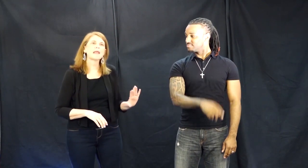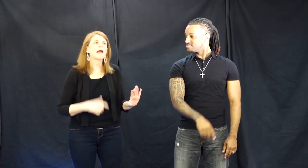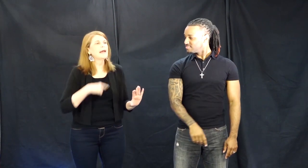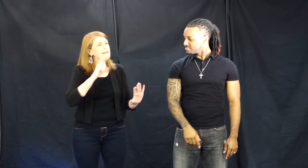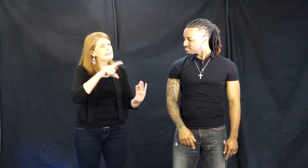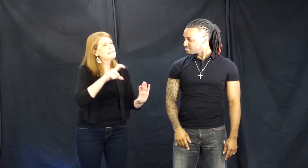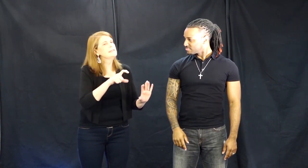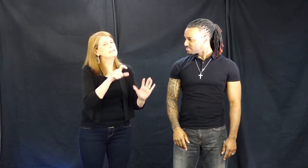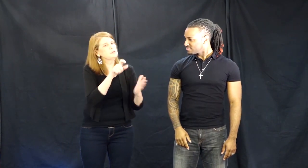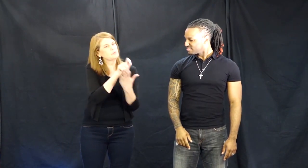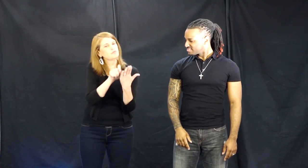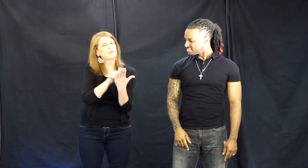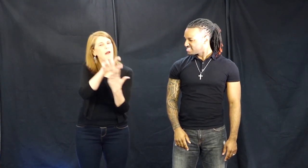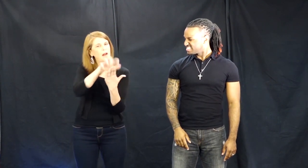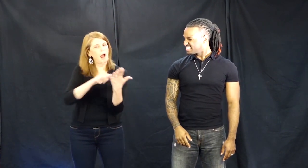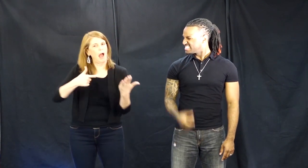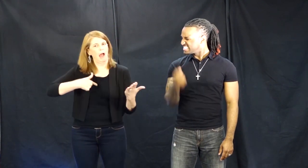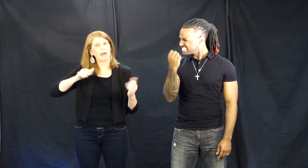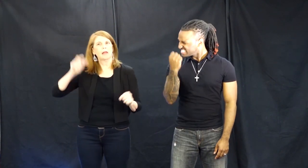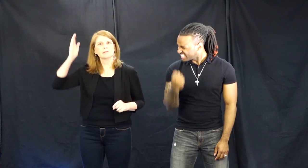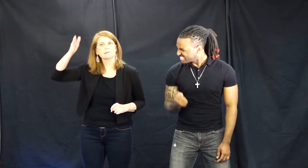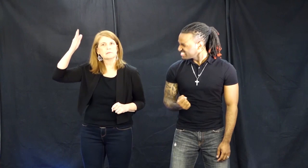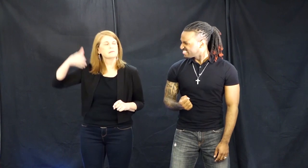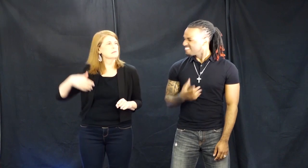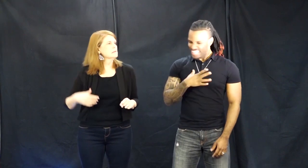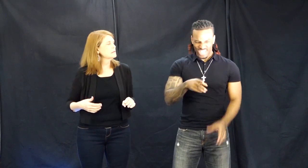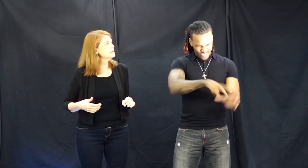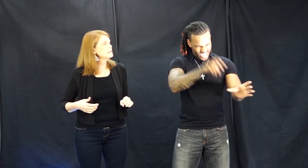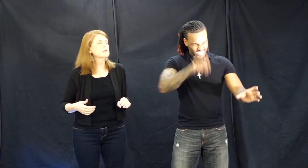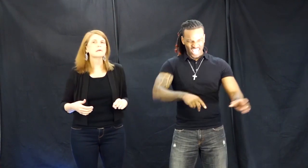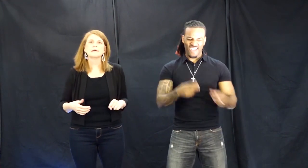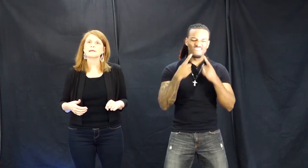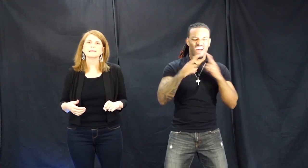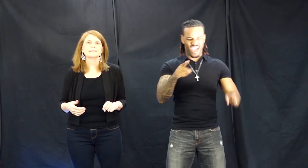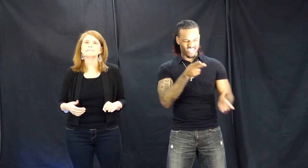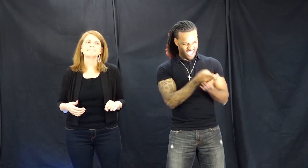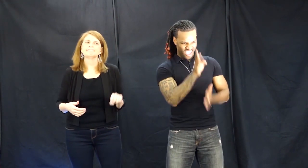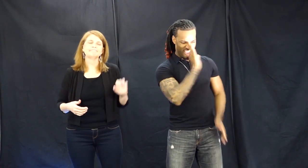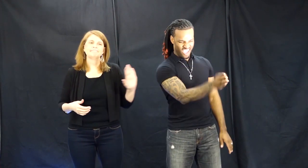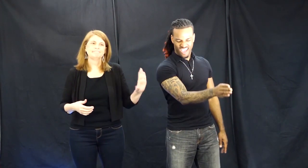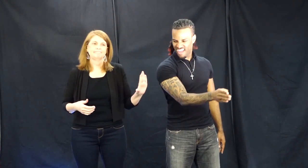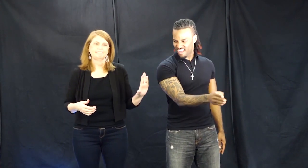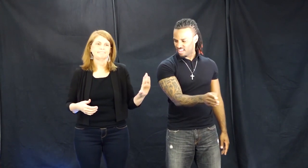you to draft an address. Yes, he resigned. You can finally speak your mind. No,